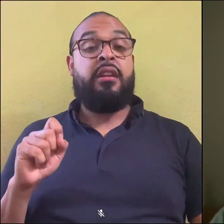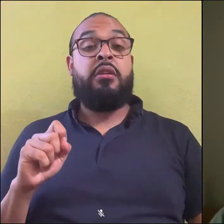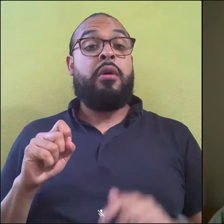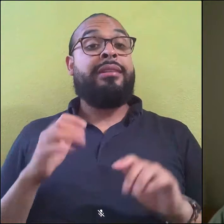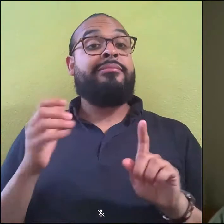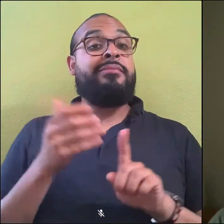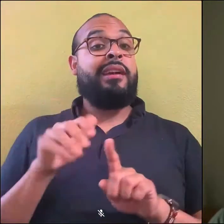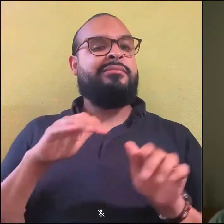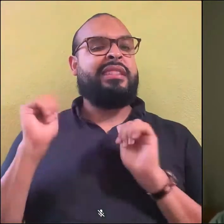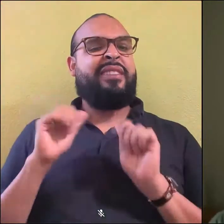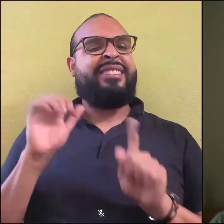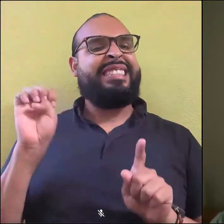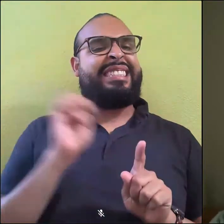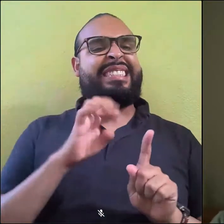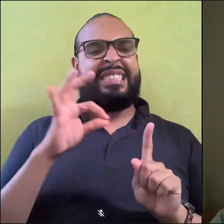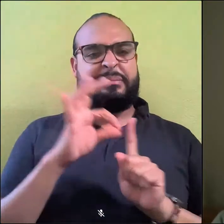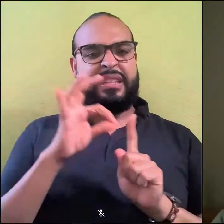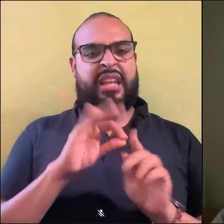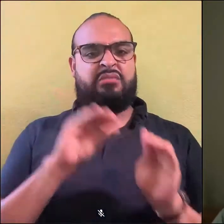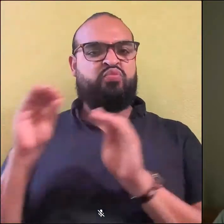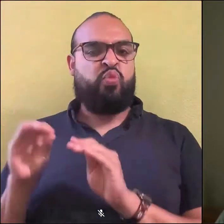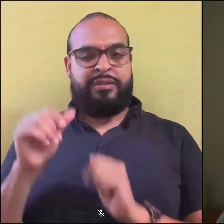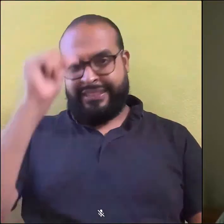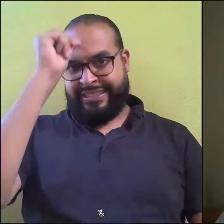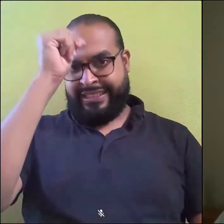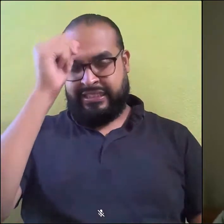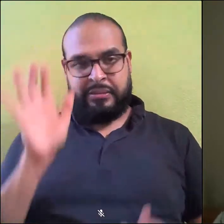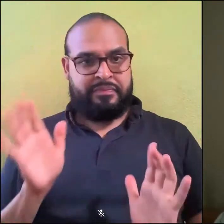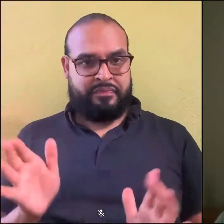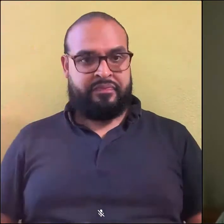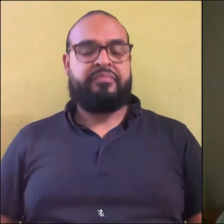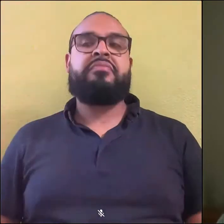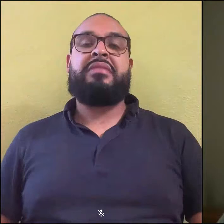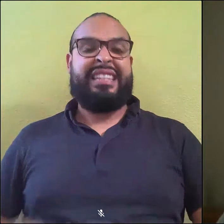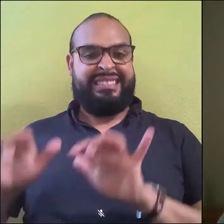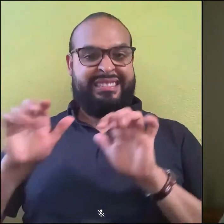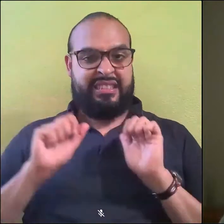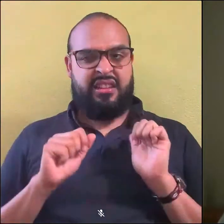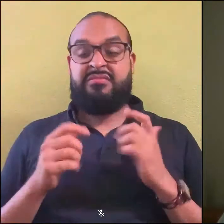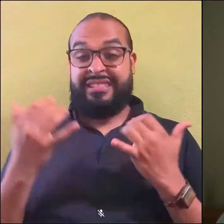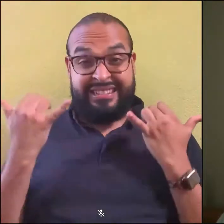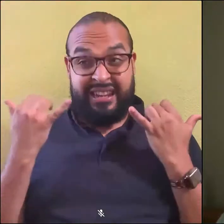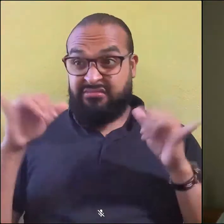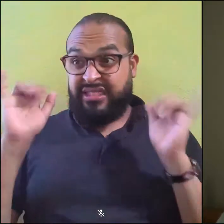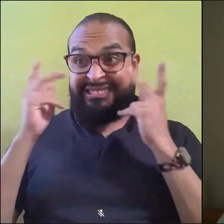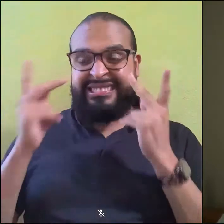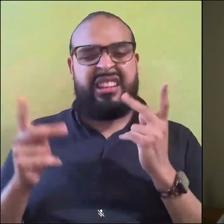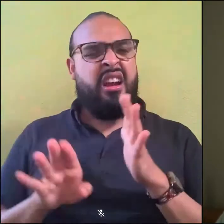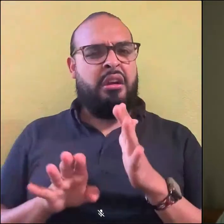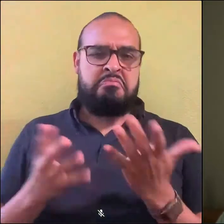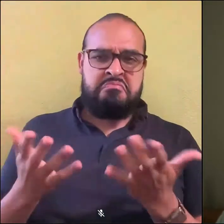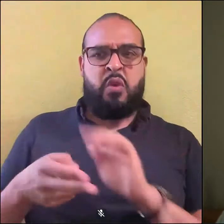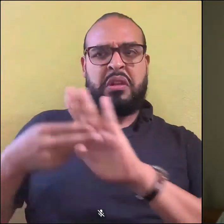They sought refuge in a country which even today, 70 years later, we consider to be a developing nation whose GDP per capita is maybe a tenth of